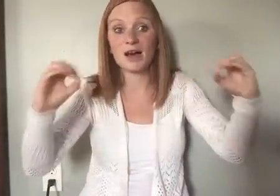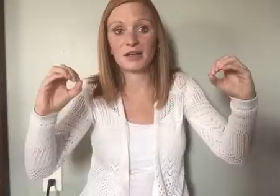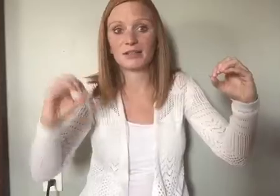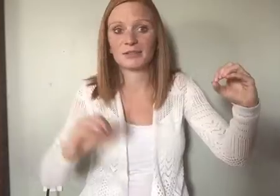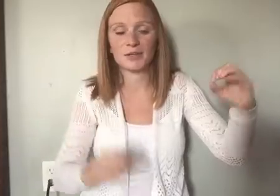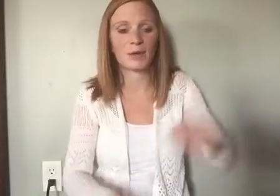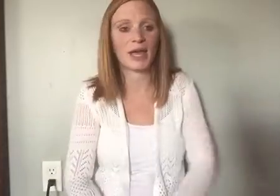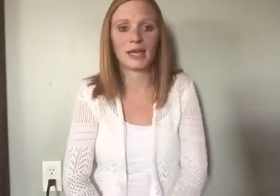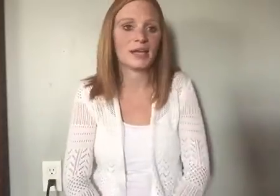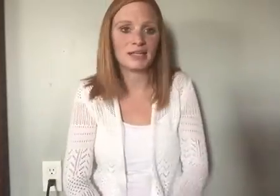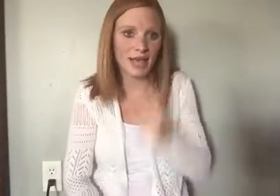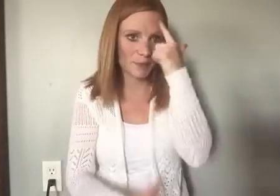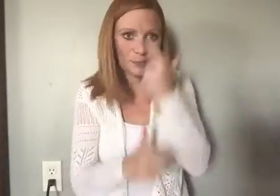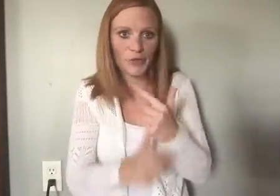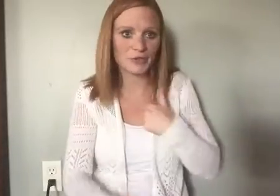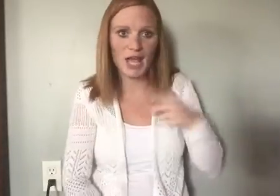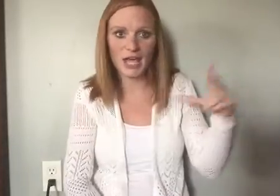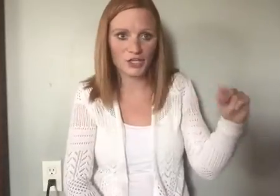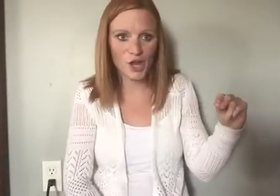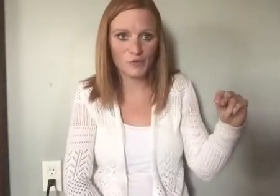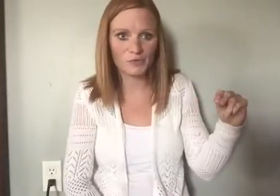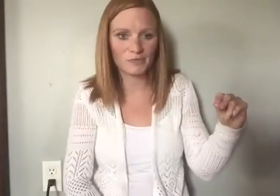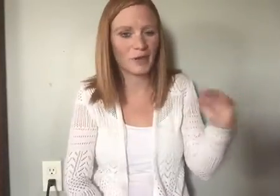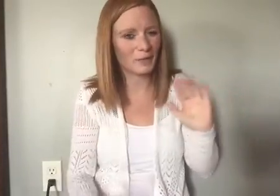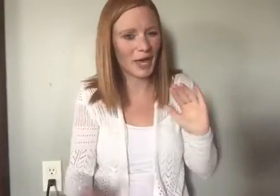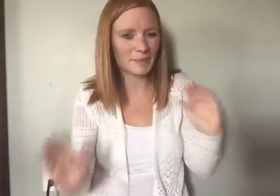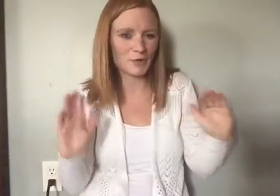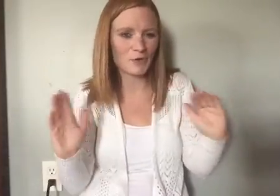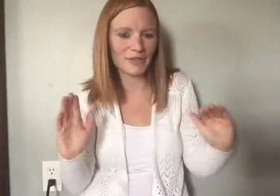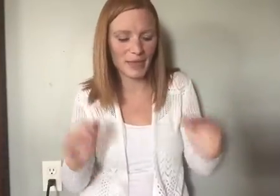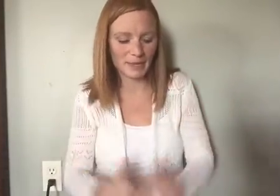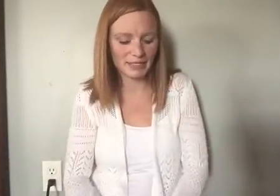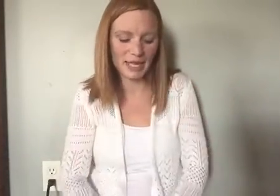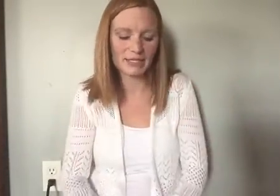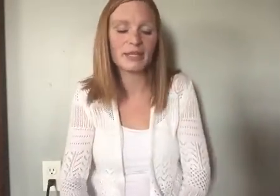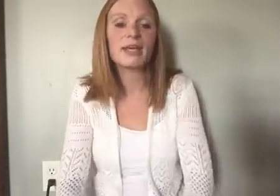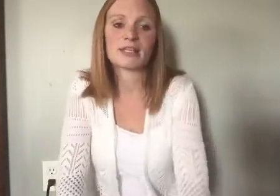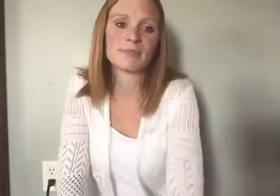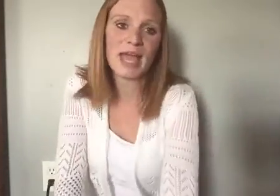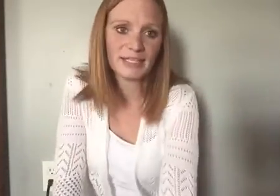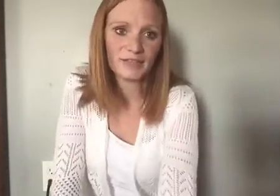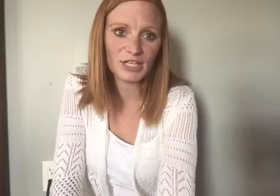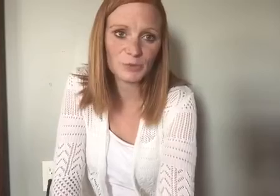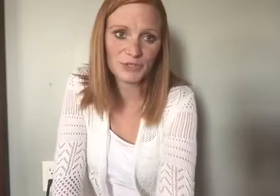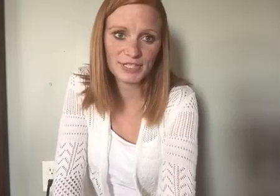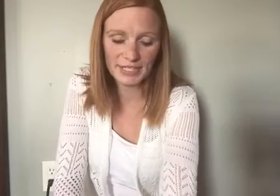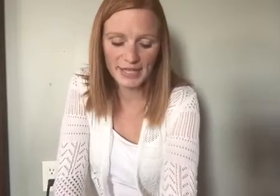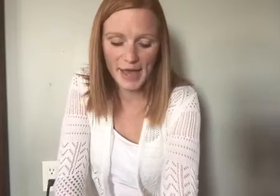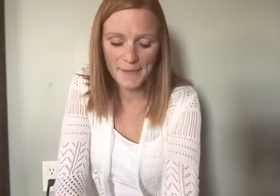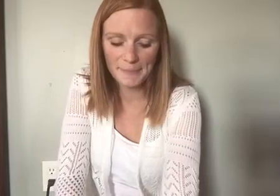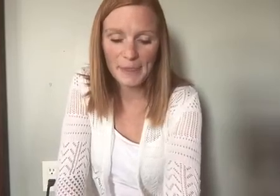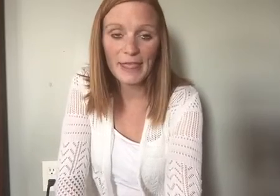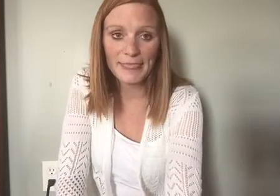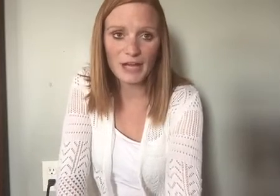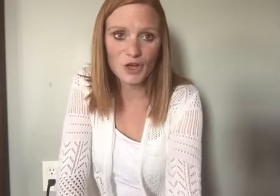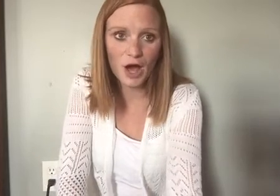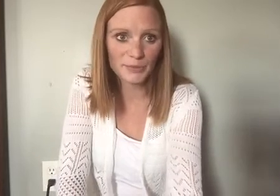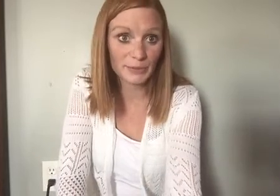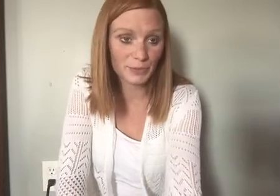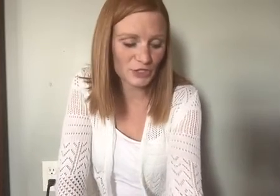none. Okay? Not brothers, I know. Okay? So hopefully that makes sense. Some of the activities we'll see that taught and